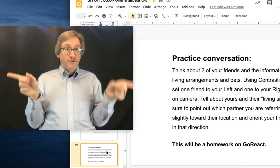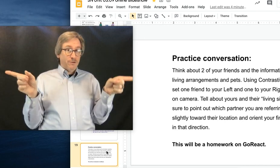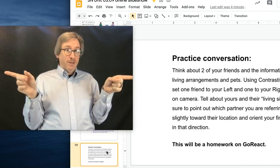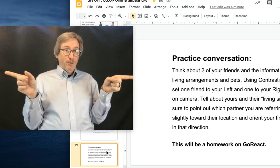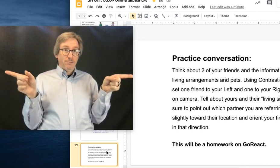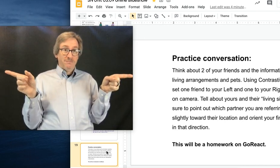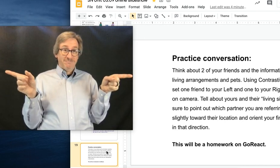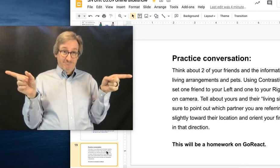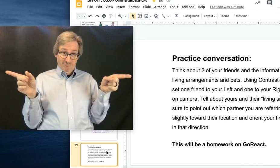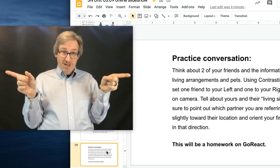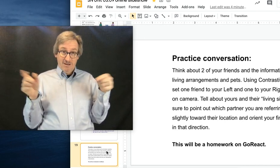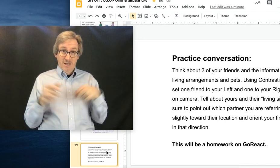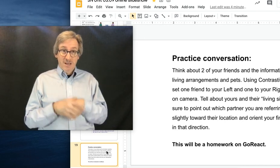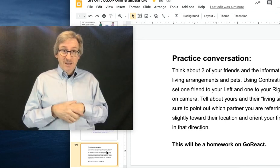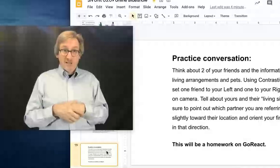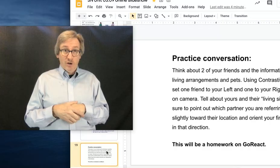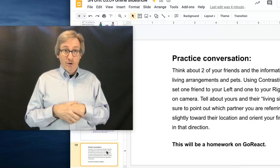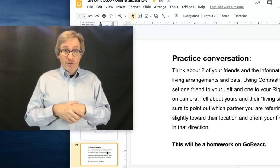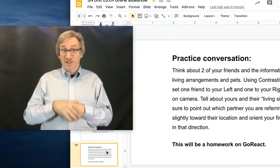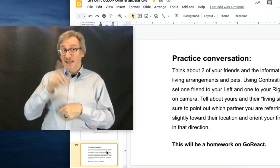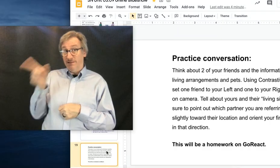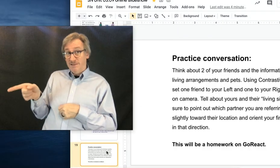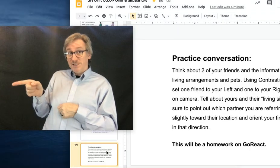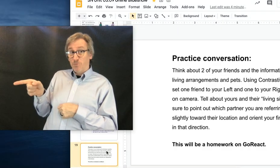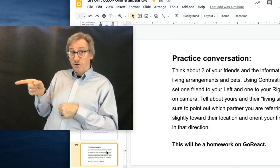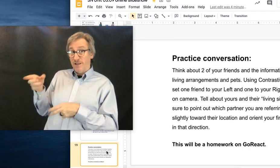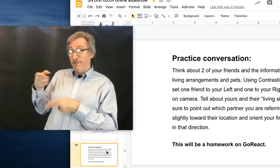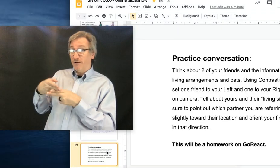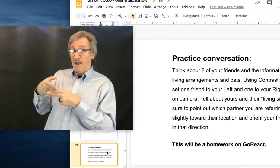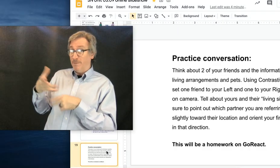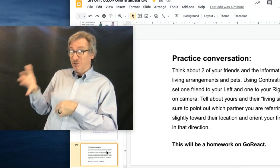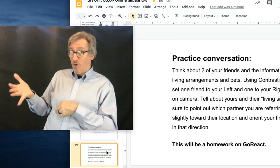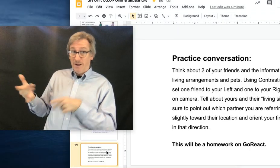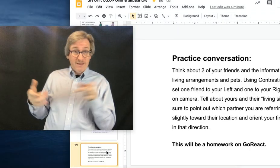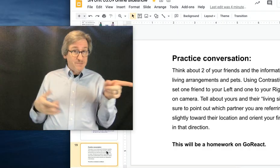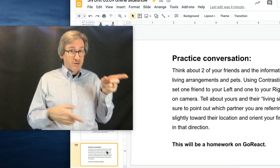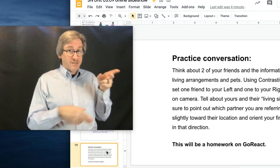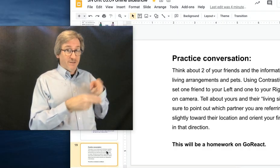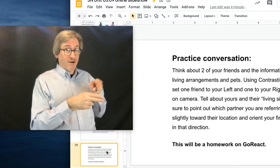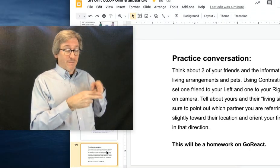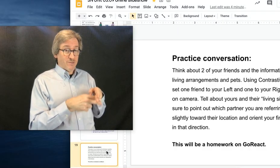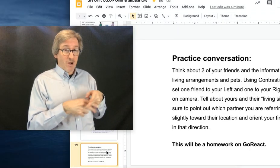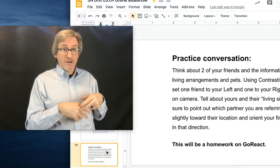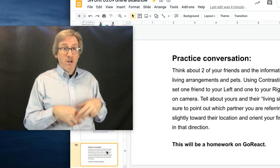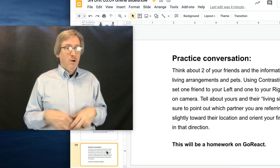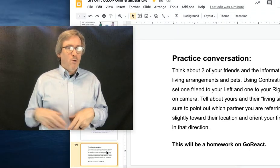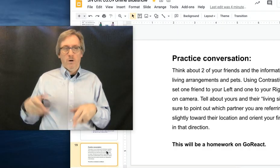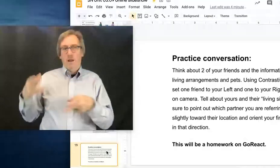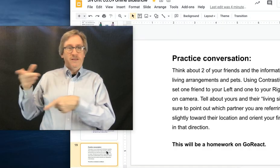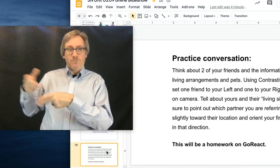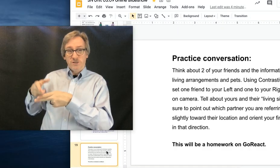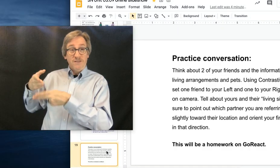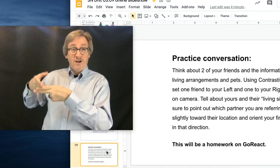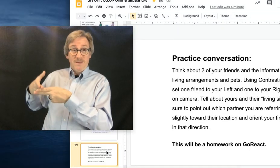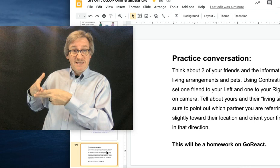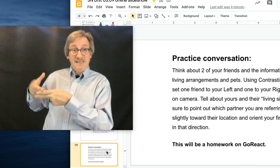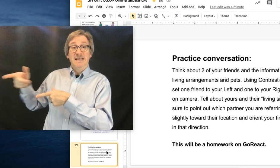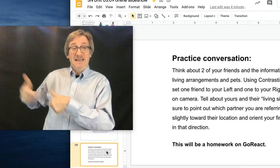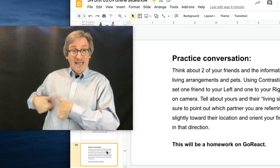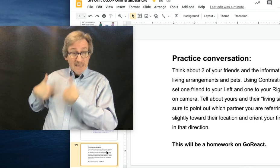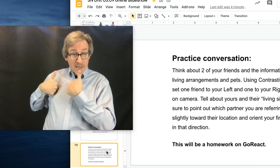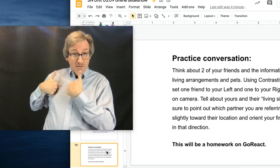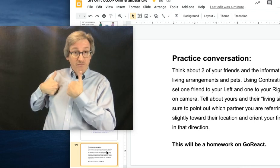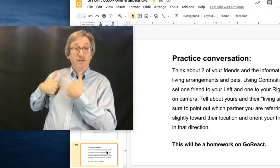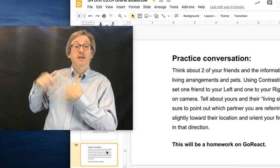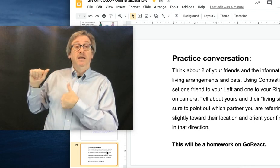2 different people. Okay. So you're going to say, this person, their name is what? This person, their name is what? Or this person, their name is this.